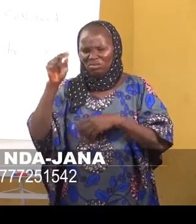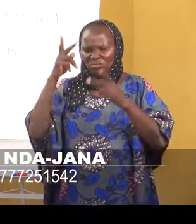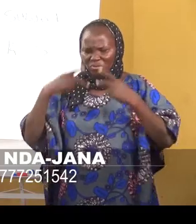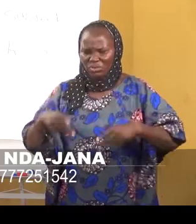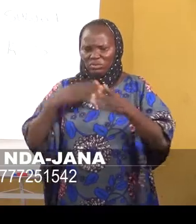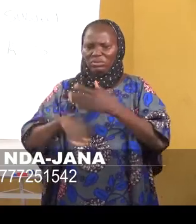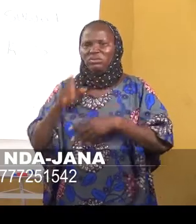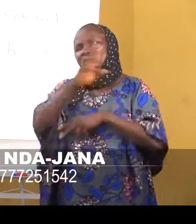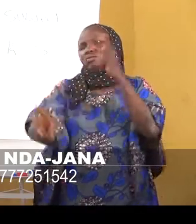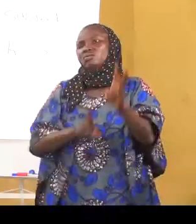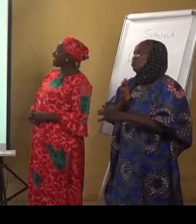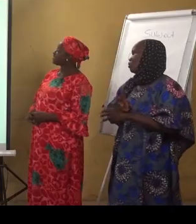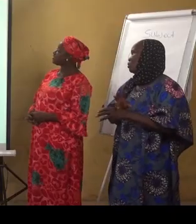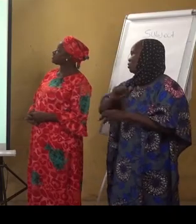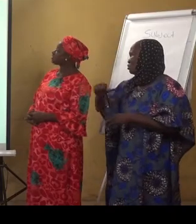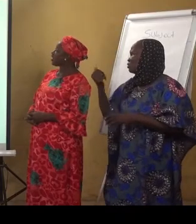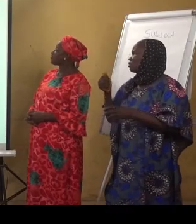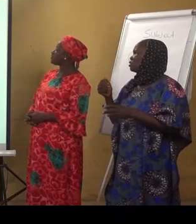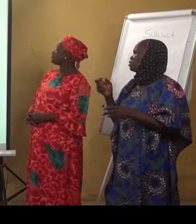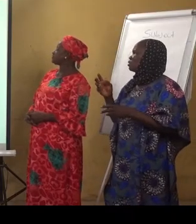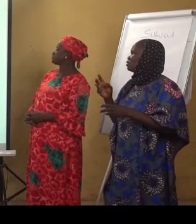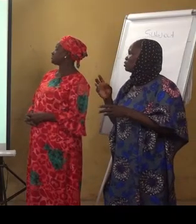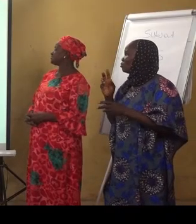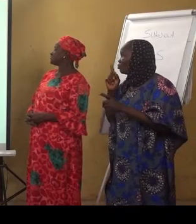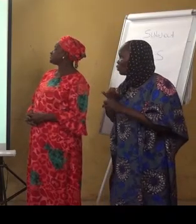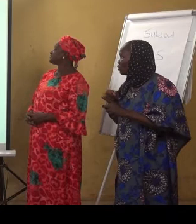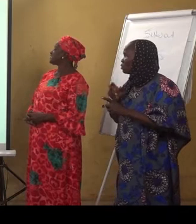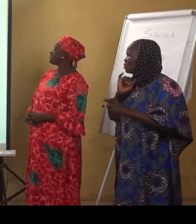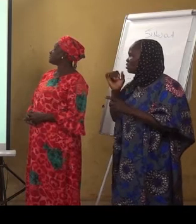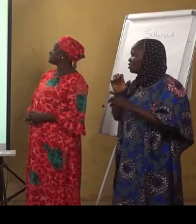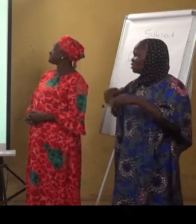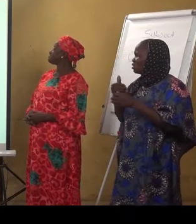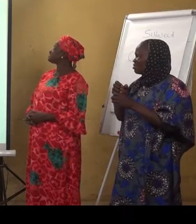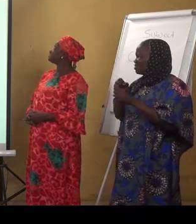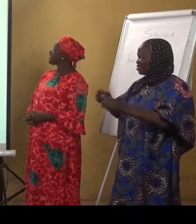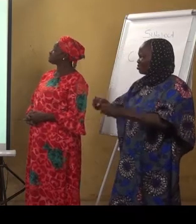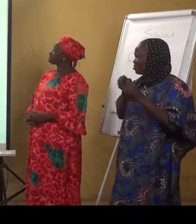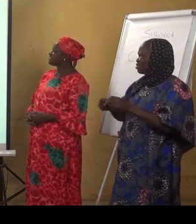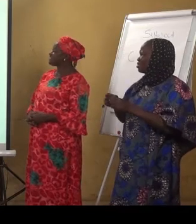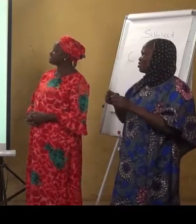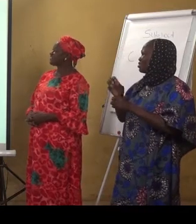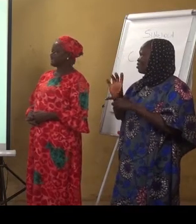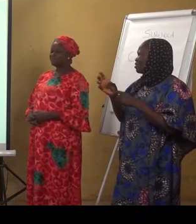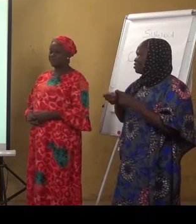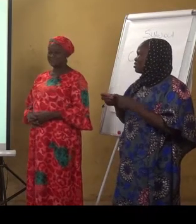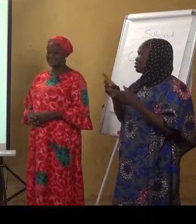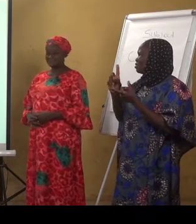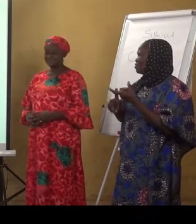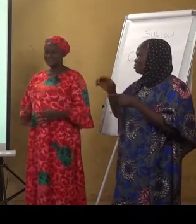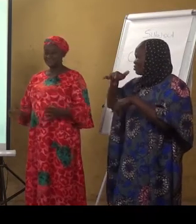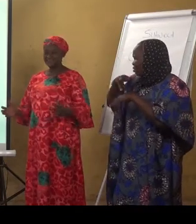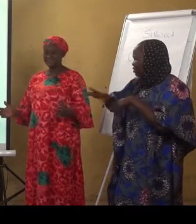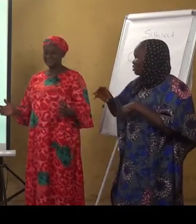that he had a strong conviction to send Onesimus back to his